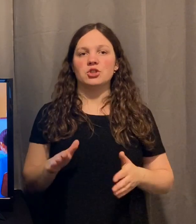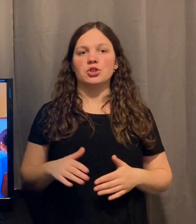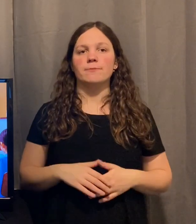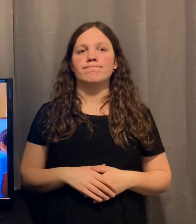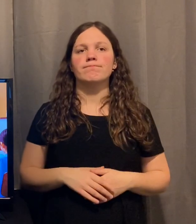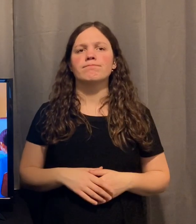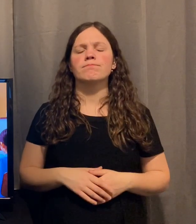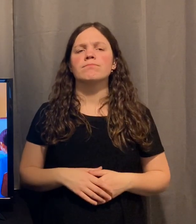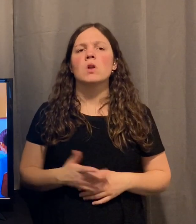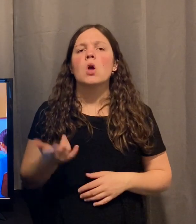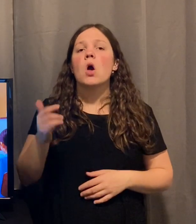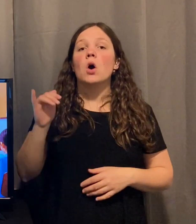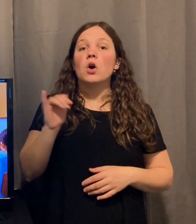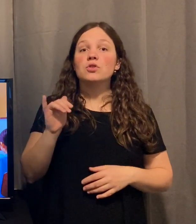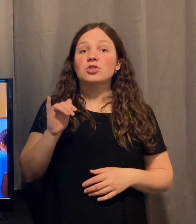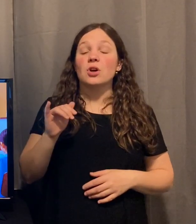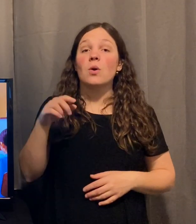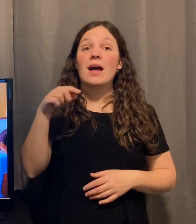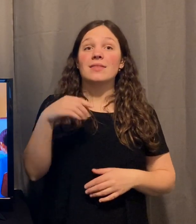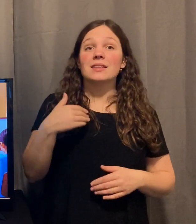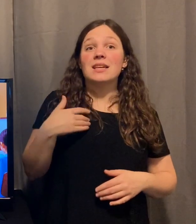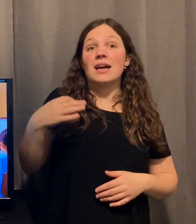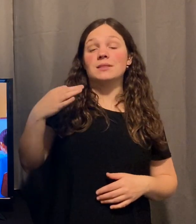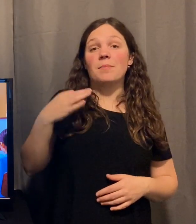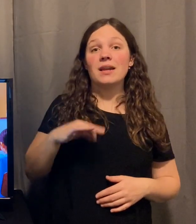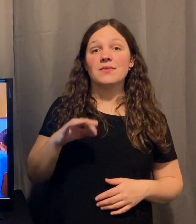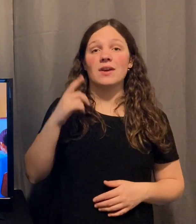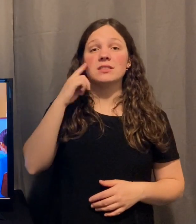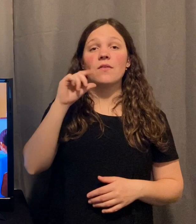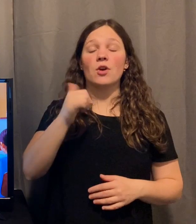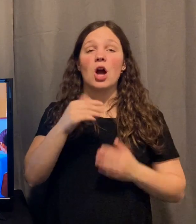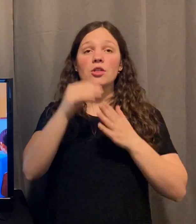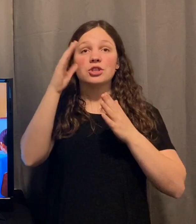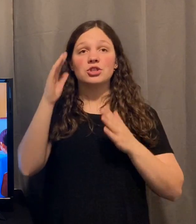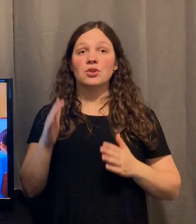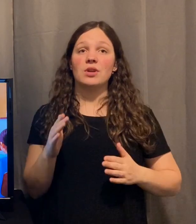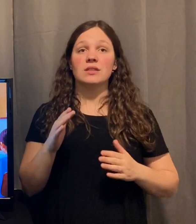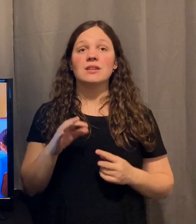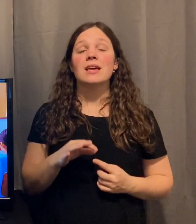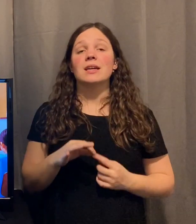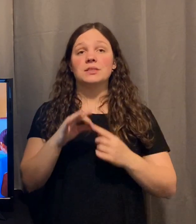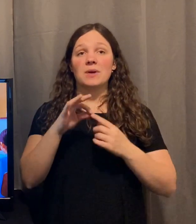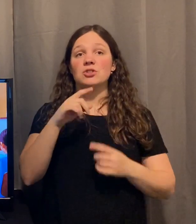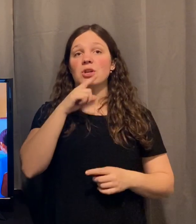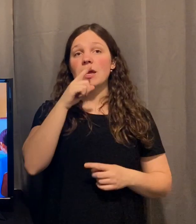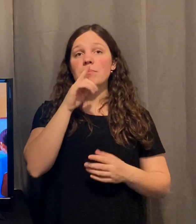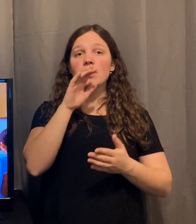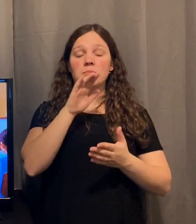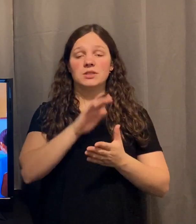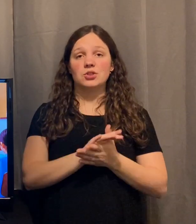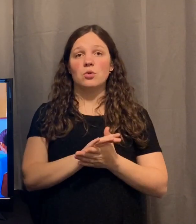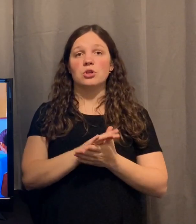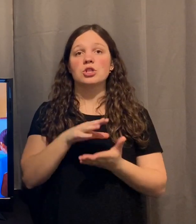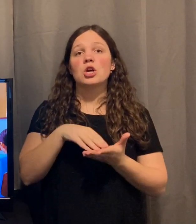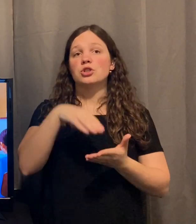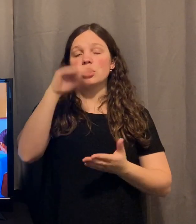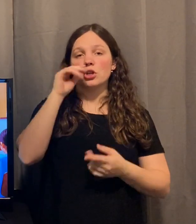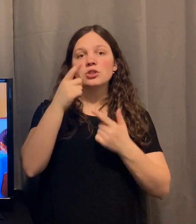classroom. Also, this has benefits for other students, especially in public schools, to learn